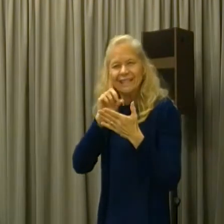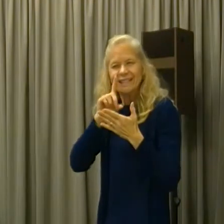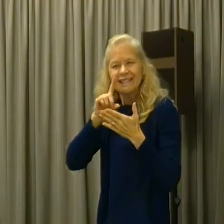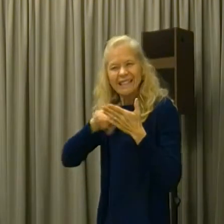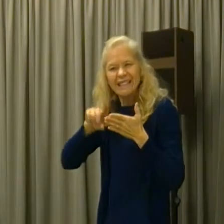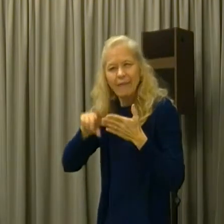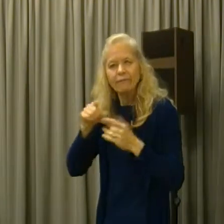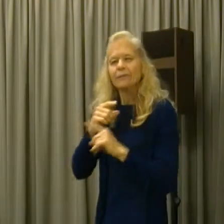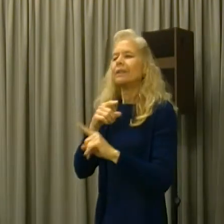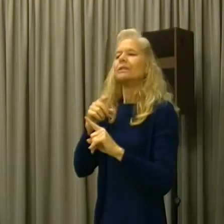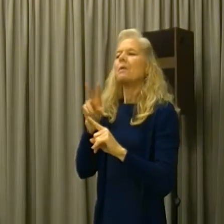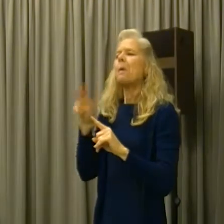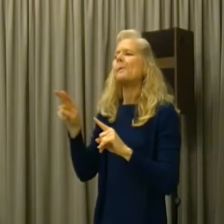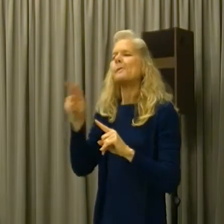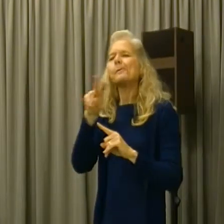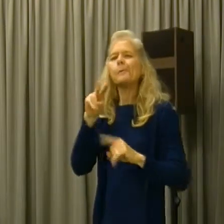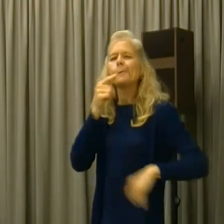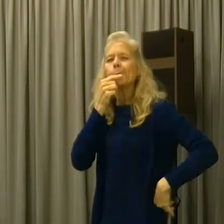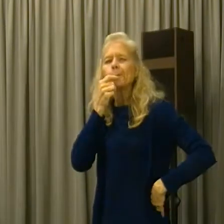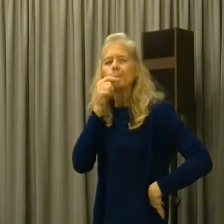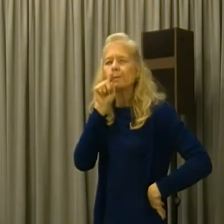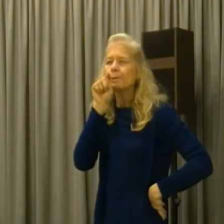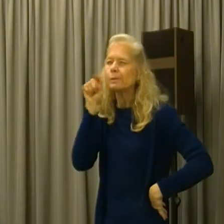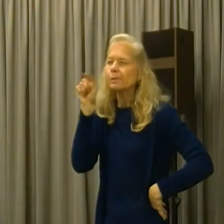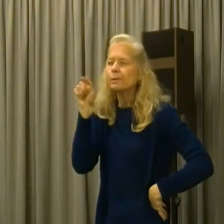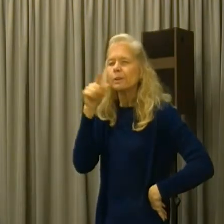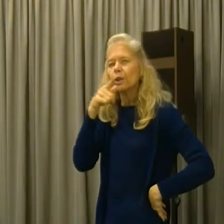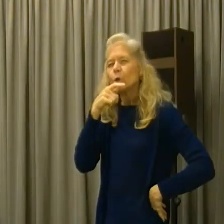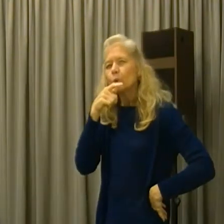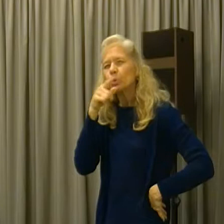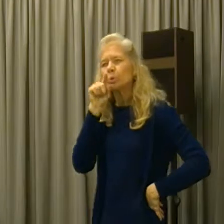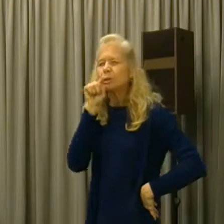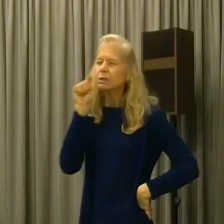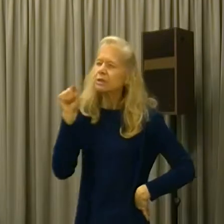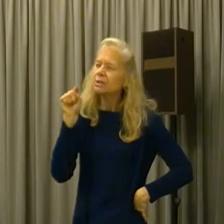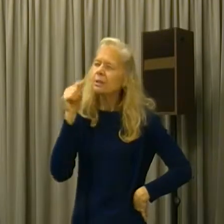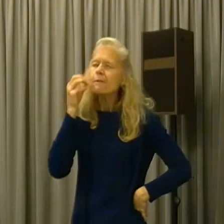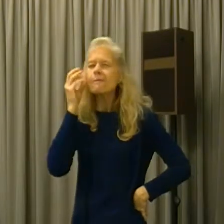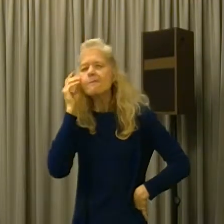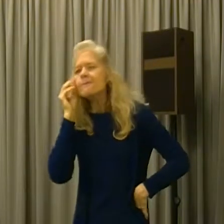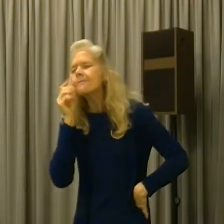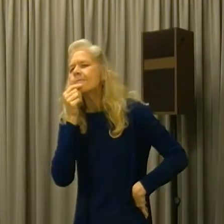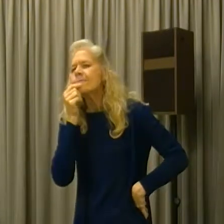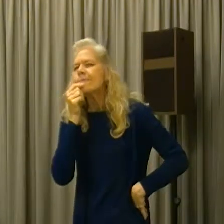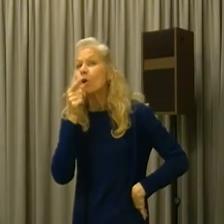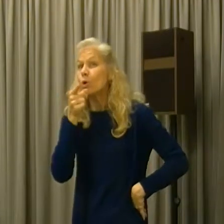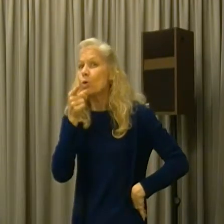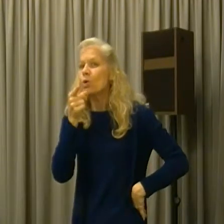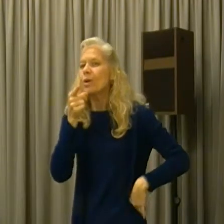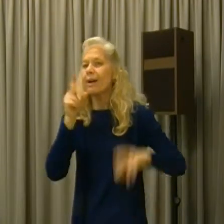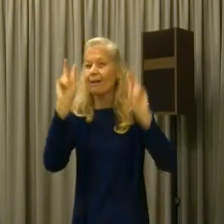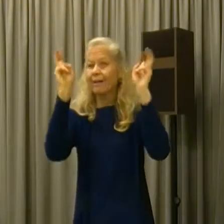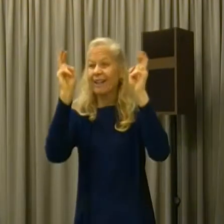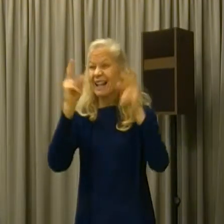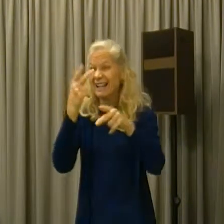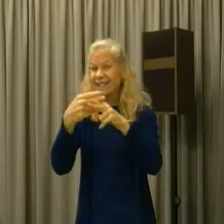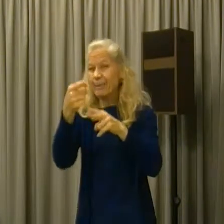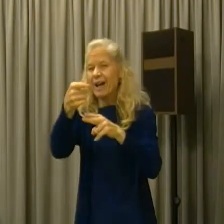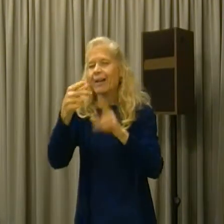that they consider person of interest, someone we think might have done this, you know. Well, listen,